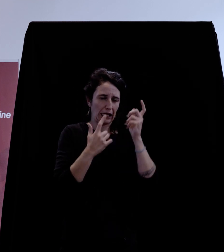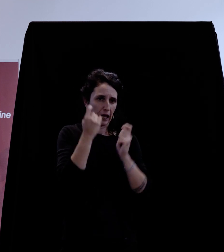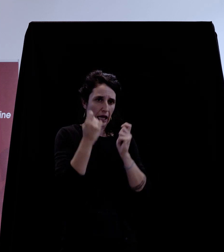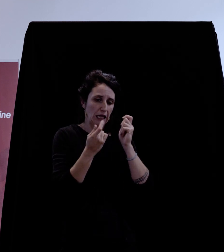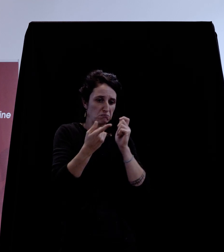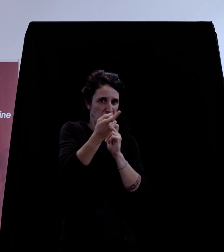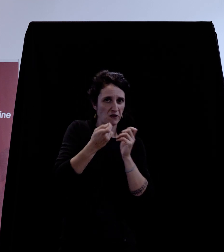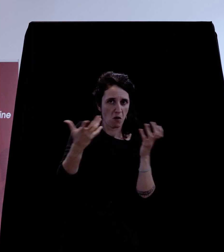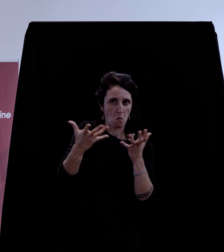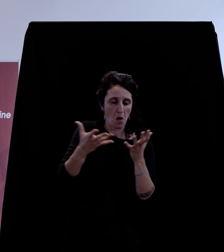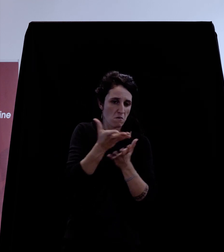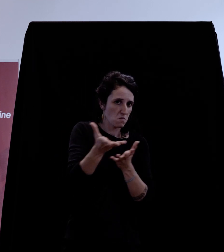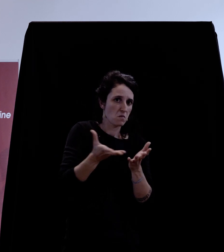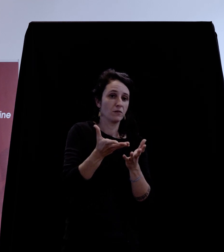charge.